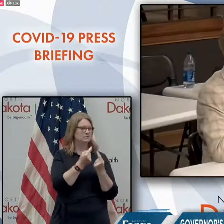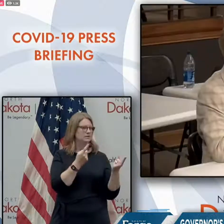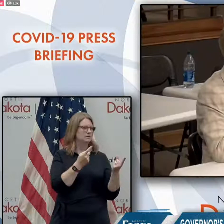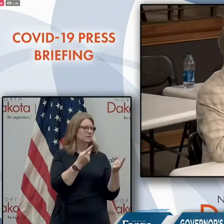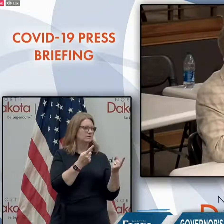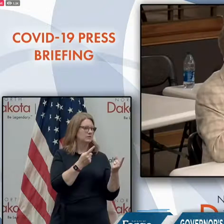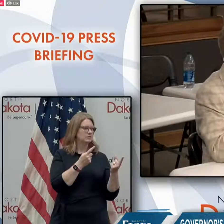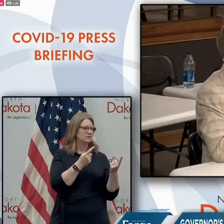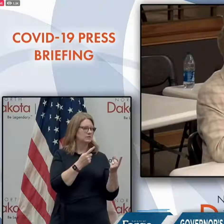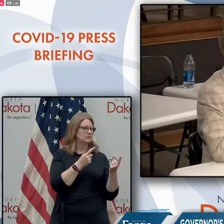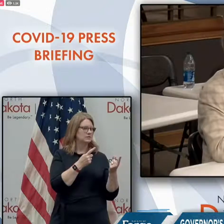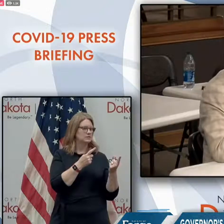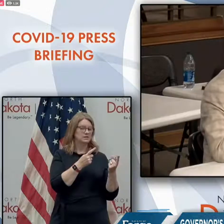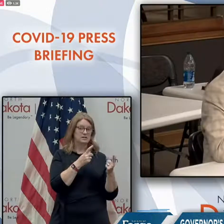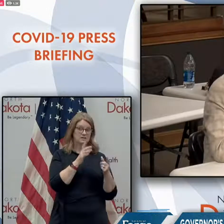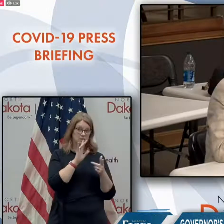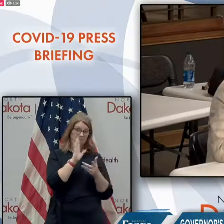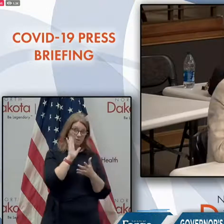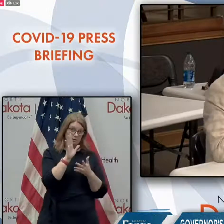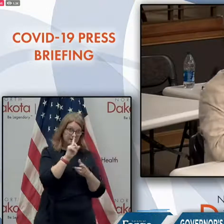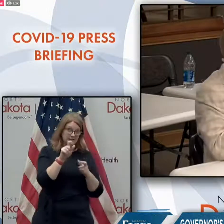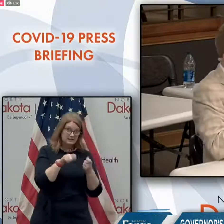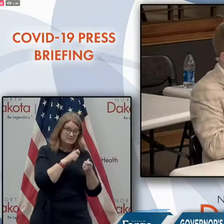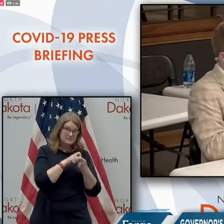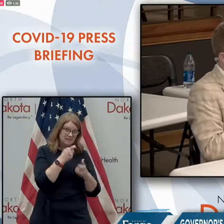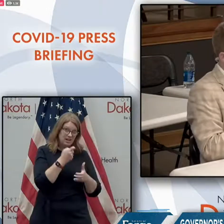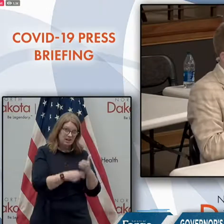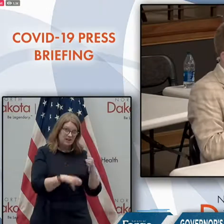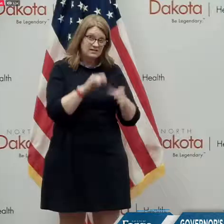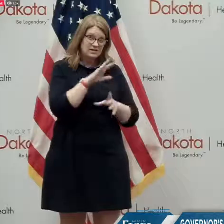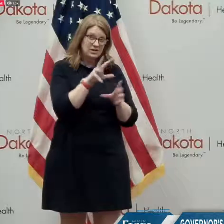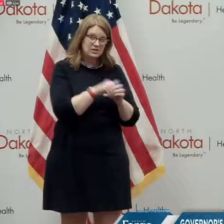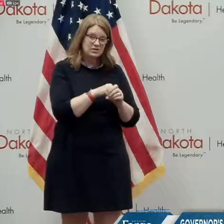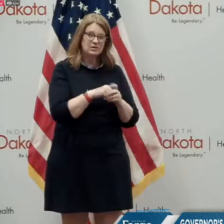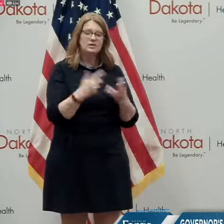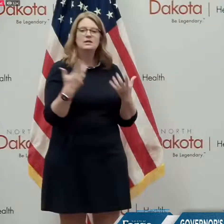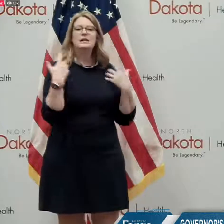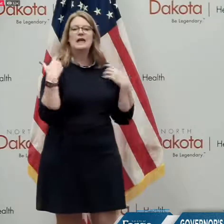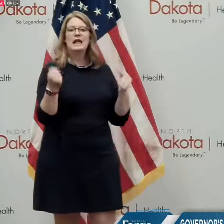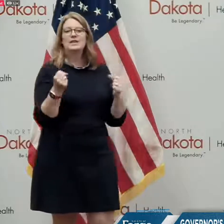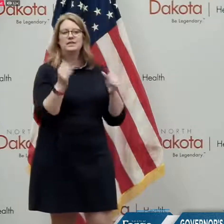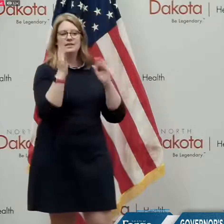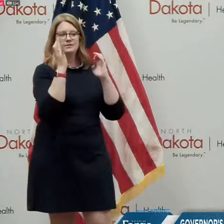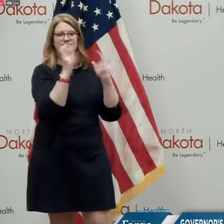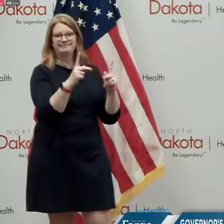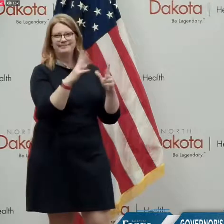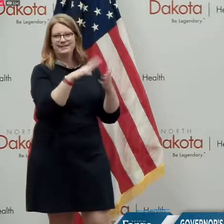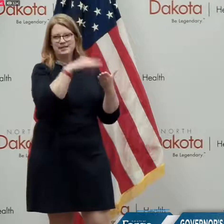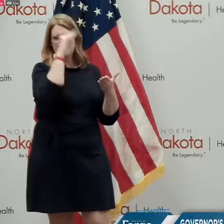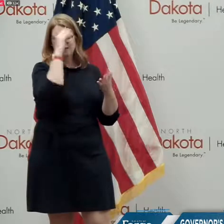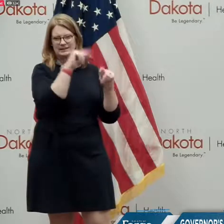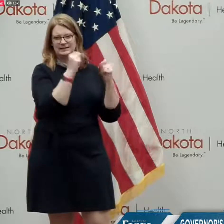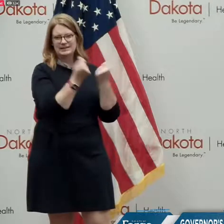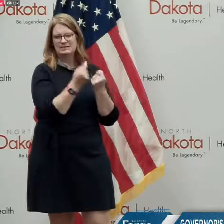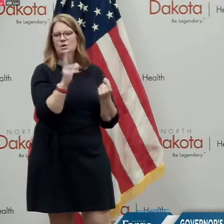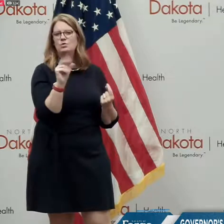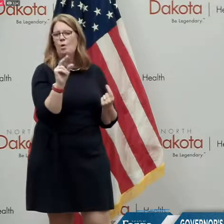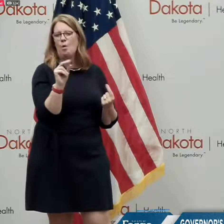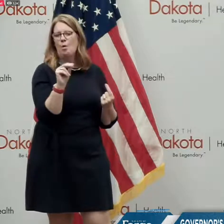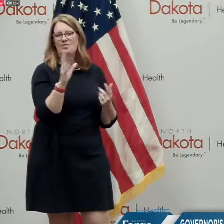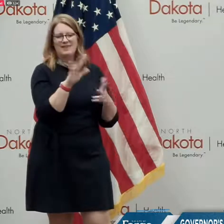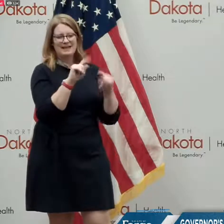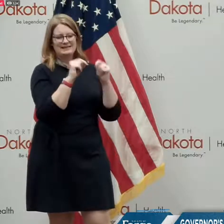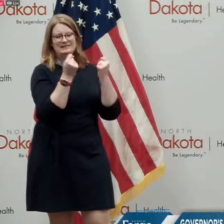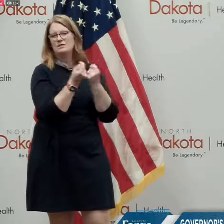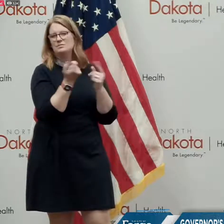cost associated with having these members be part of it? So this Healthy Return to Learning team, this Healthy Return to Learning team is a